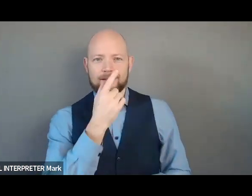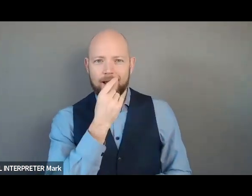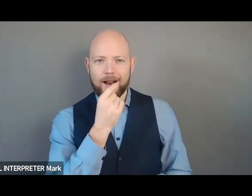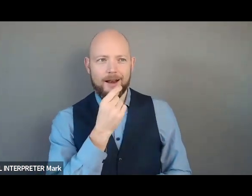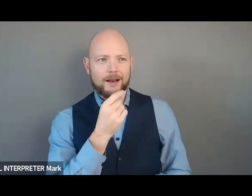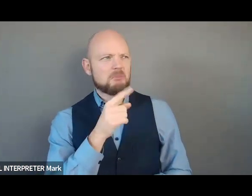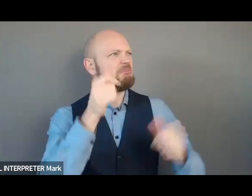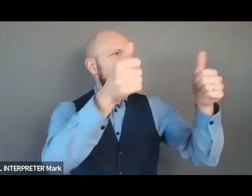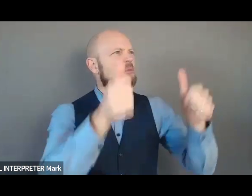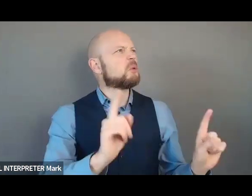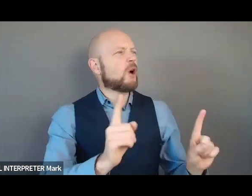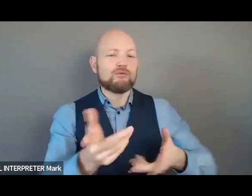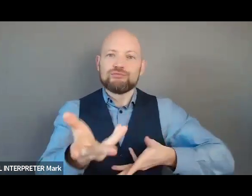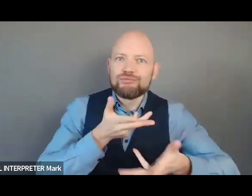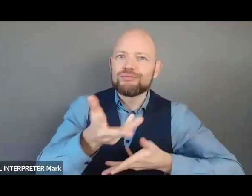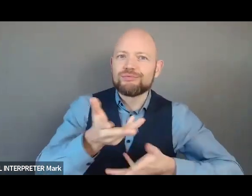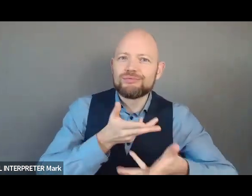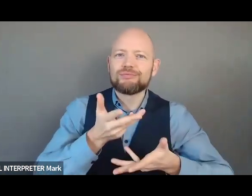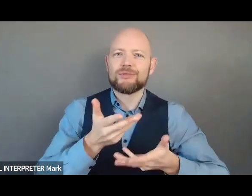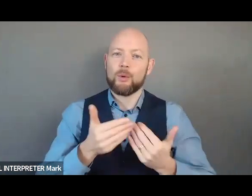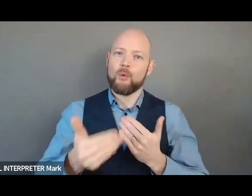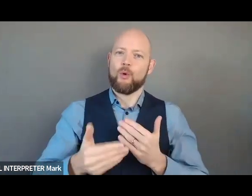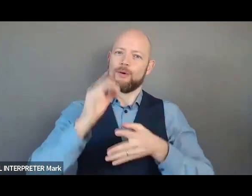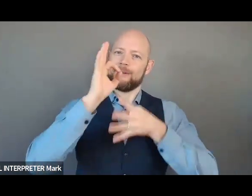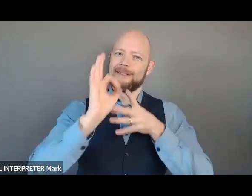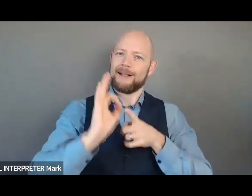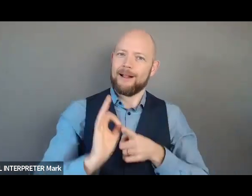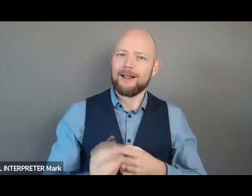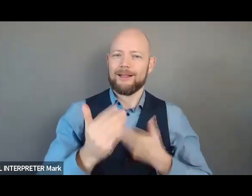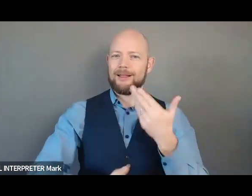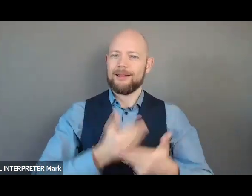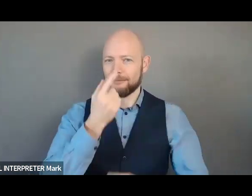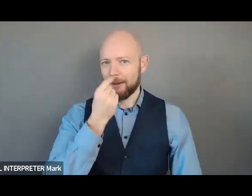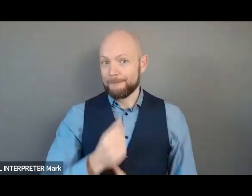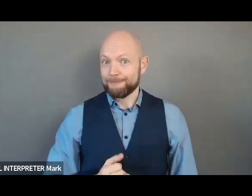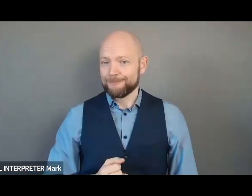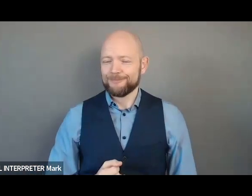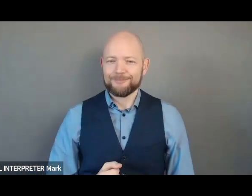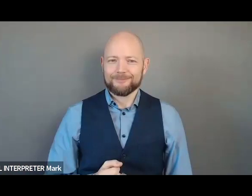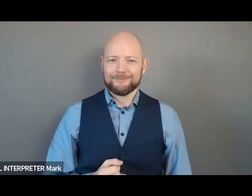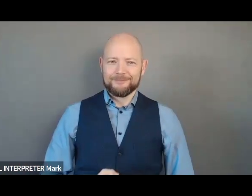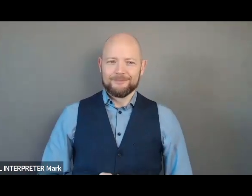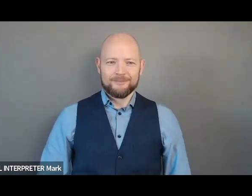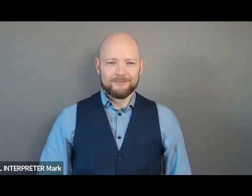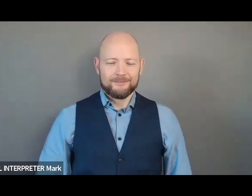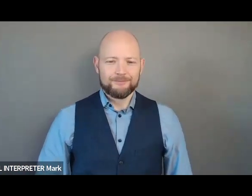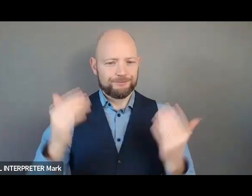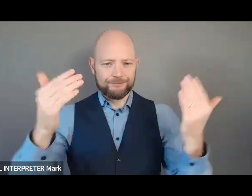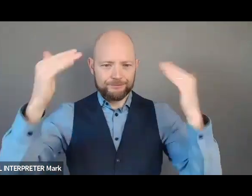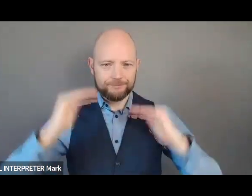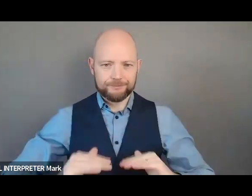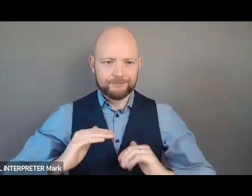through what their research is about. If you've got questions about that, of course. So, without no further